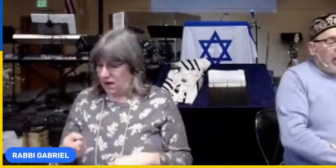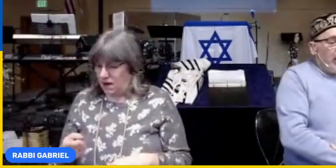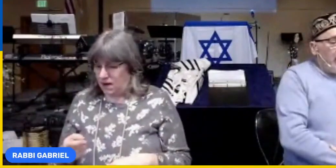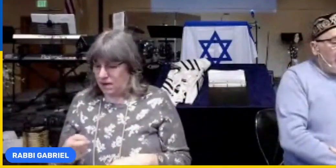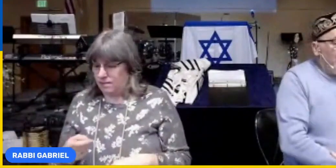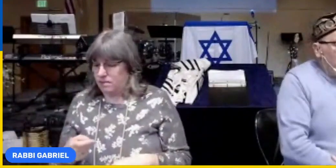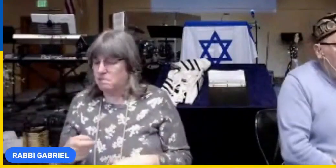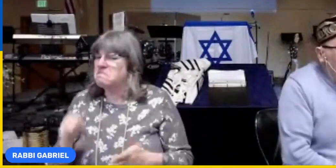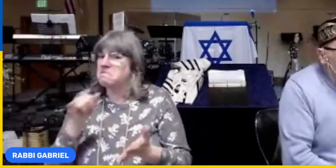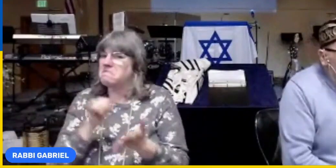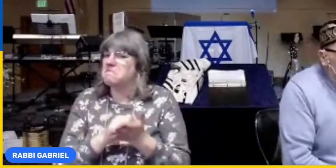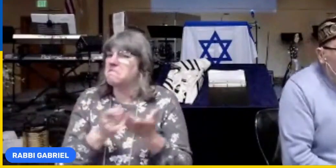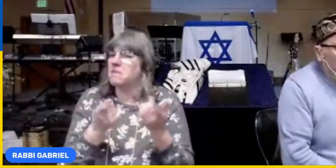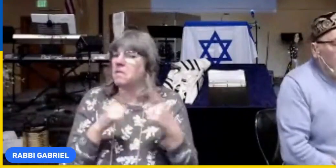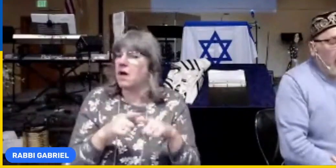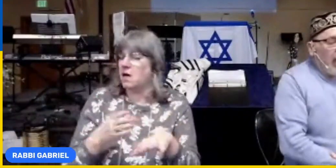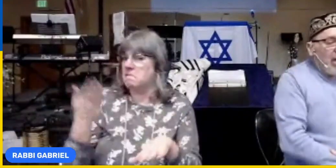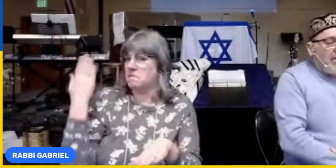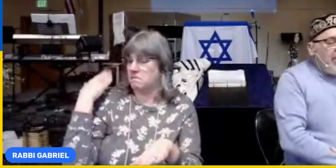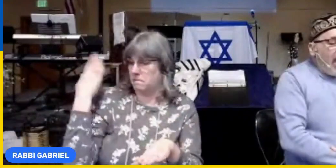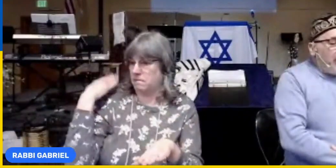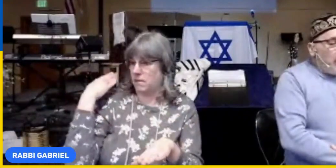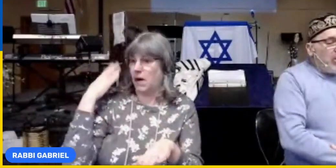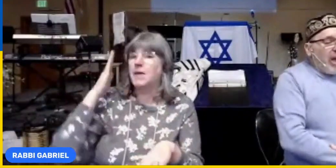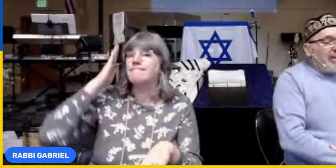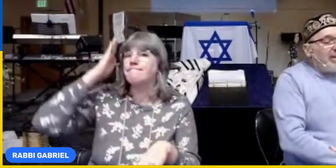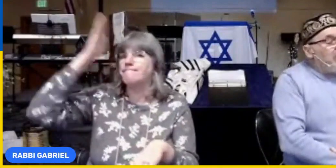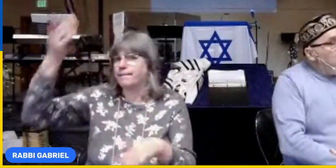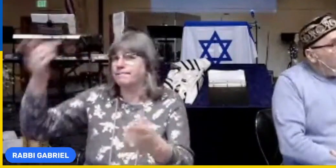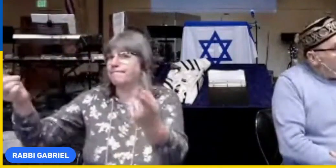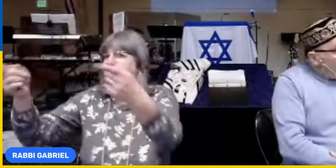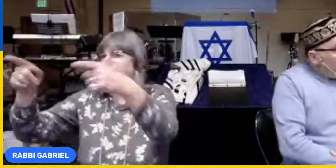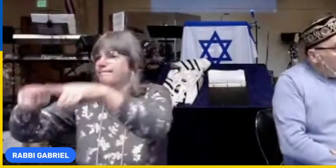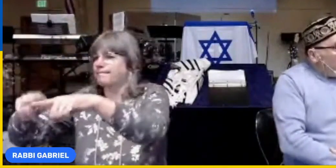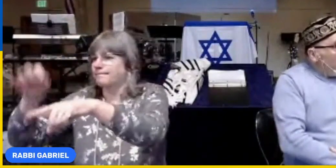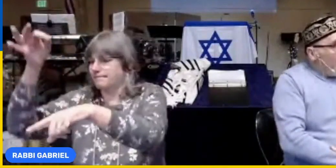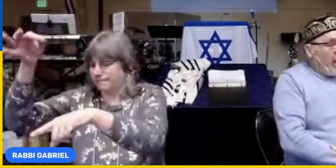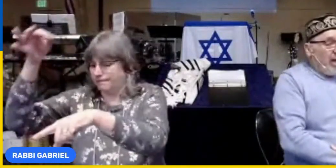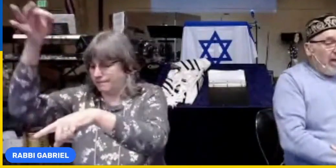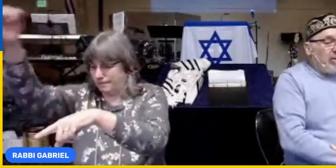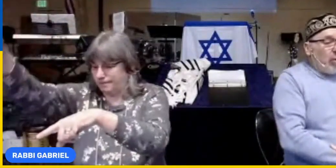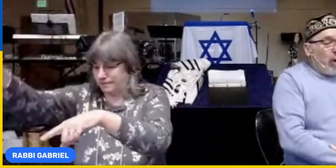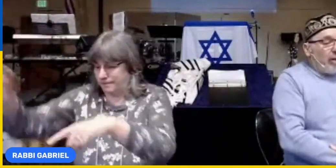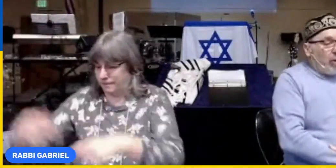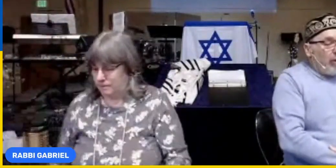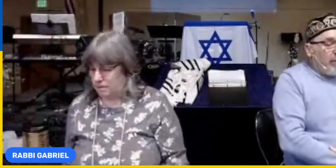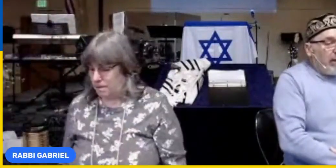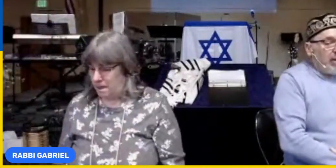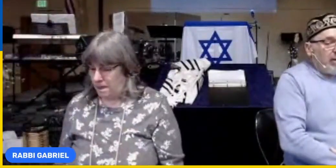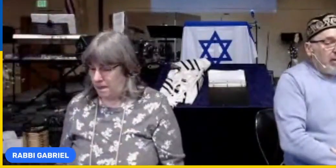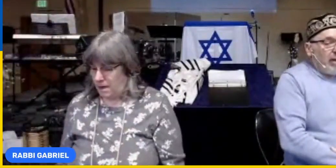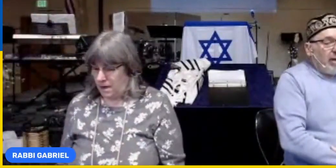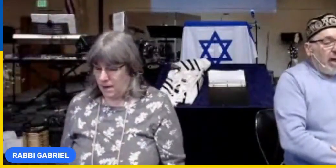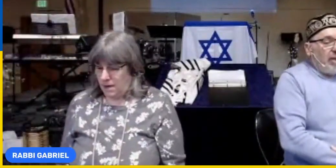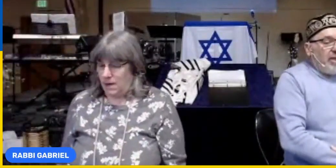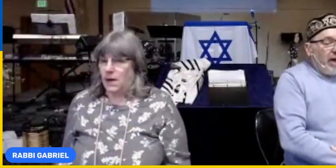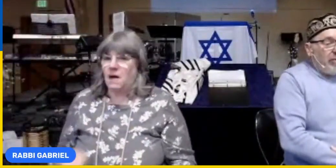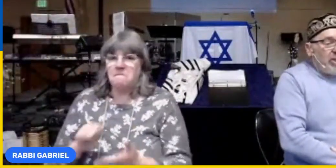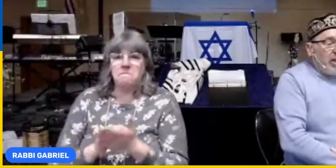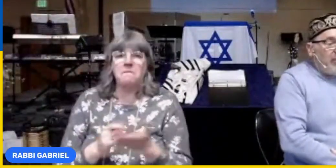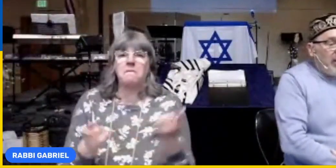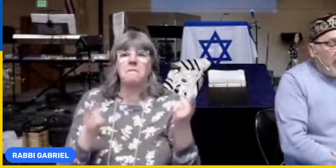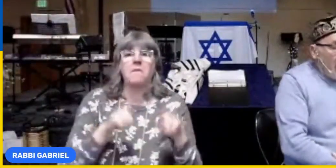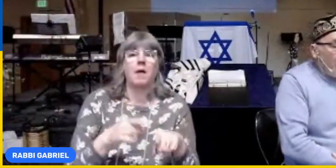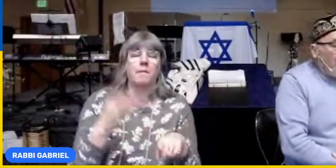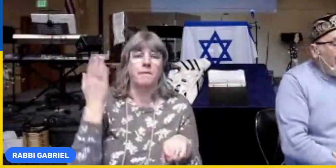King Solomon said in Ecclesiastes 1:9, that which has been is what will be. And